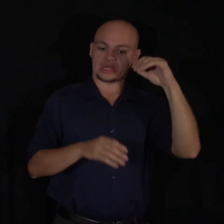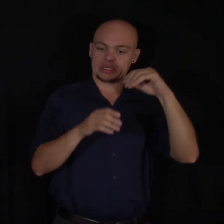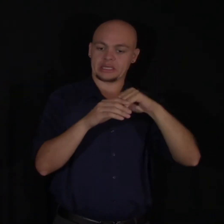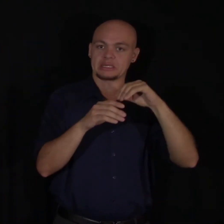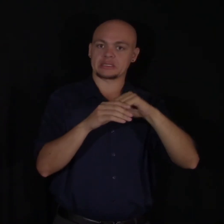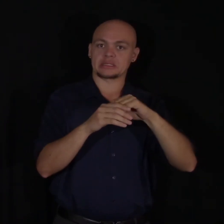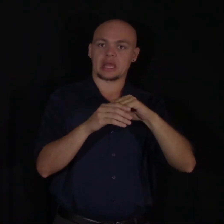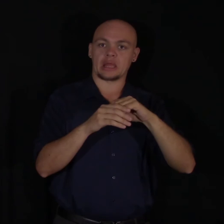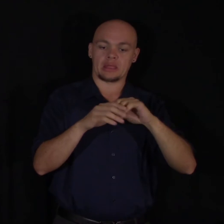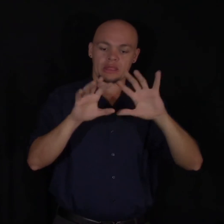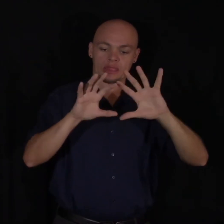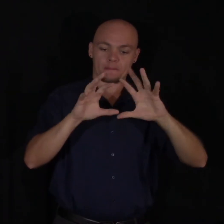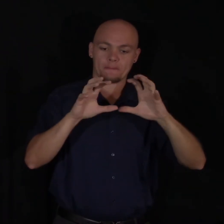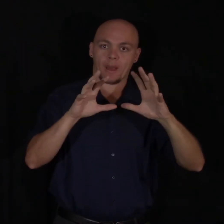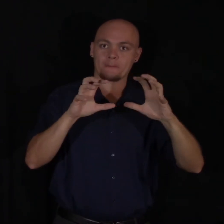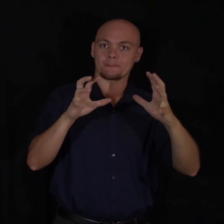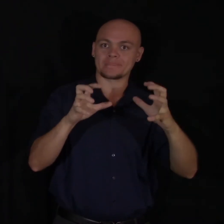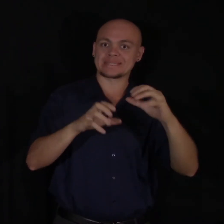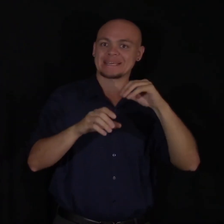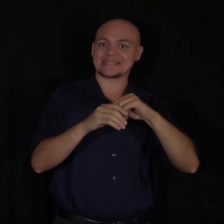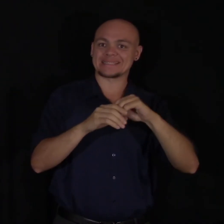the bumps on their skull.